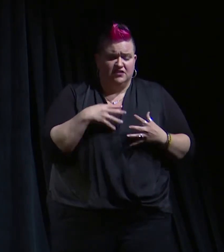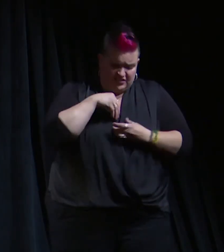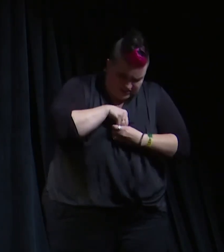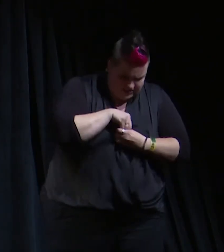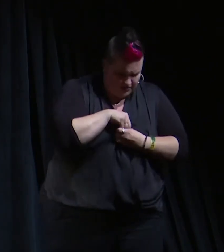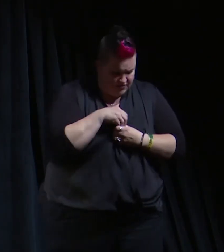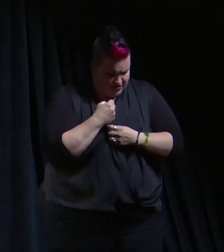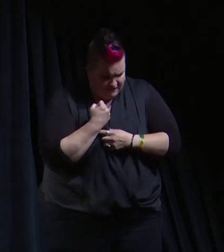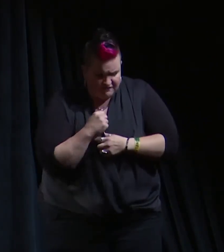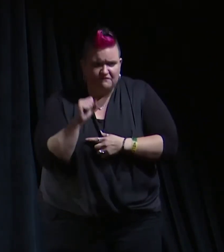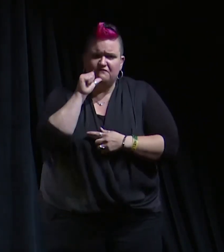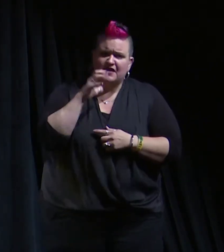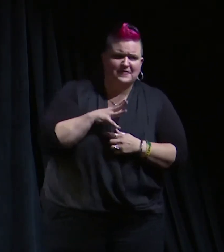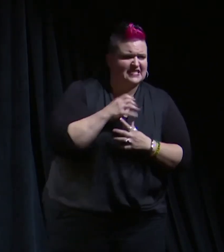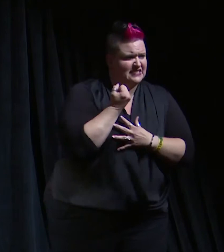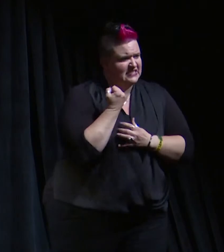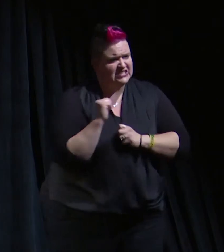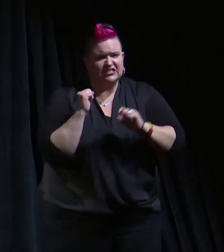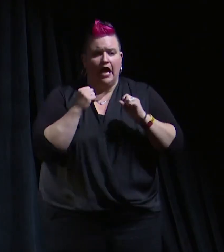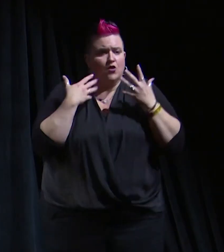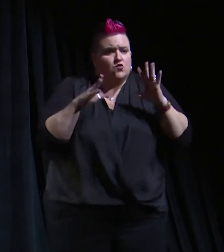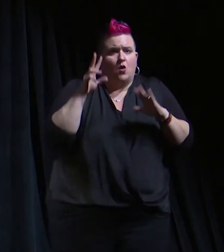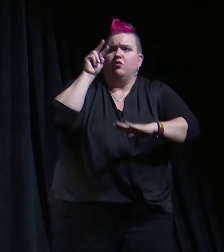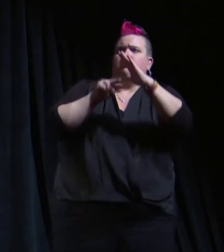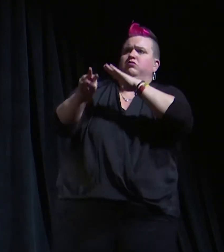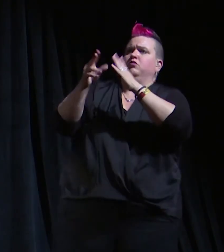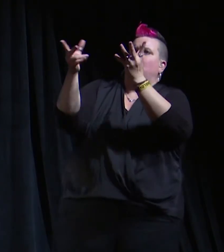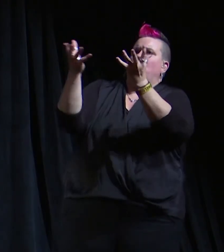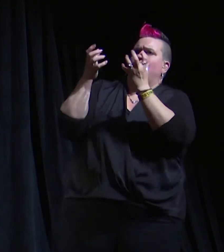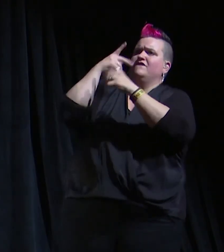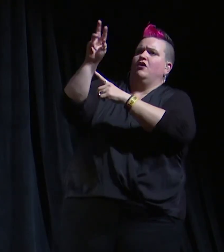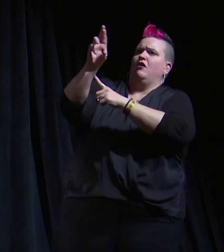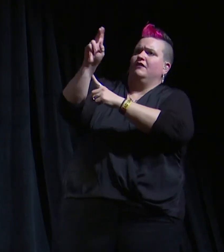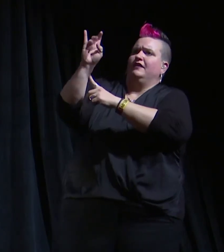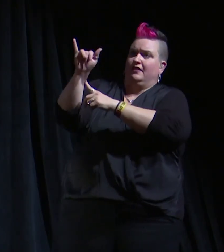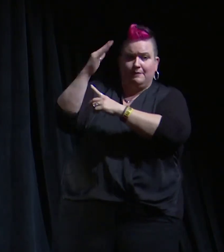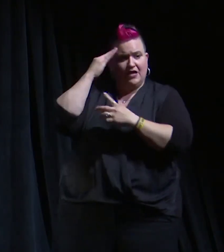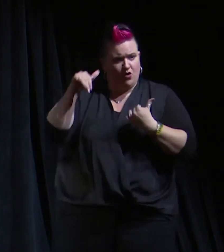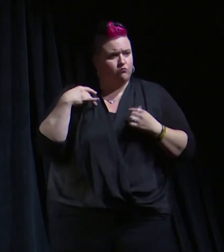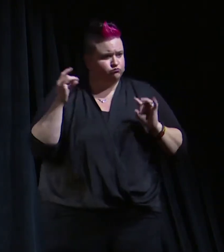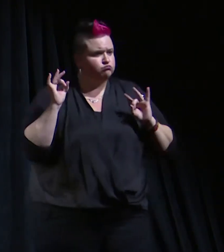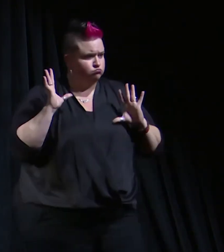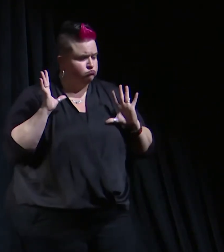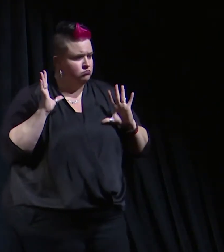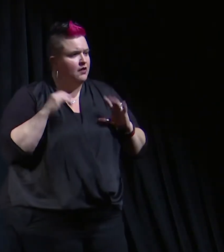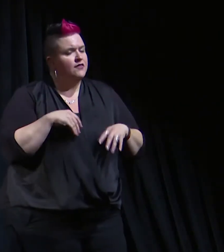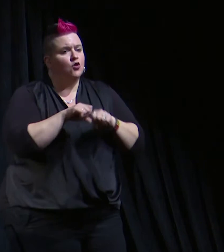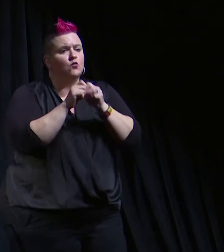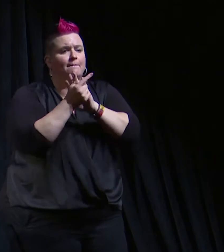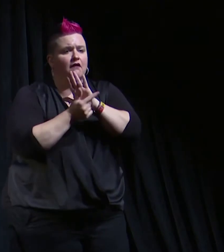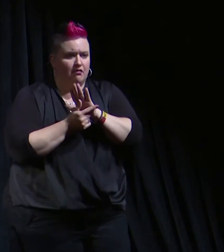know what I would like to see happen with R. Kelly. I know how much violence the criminal